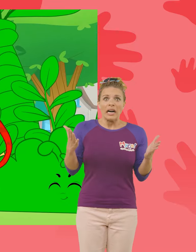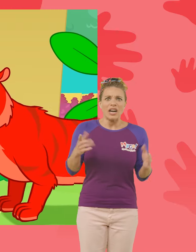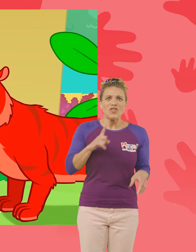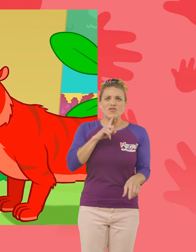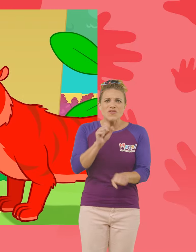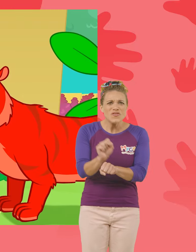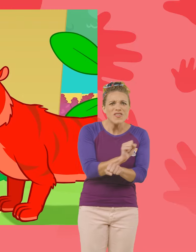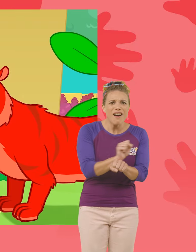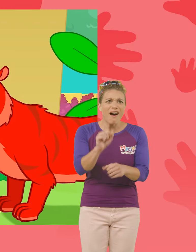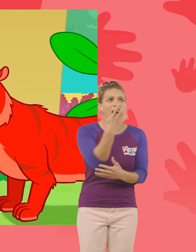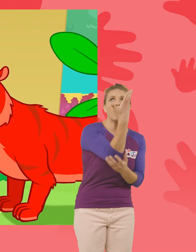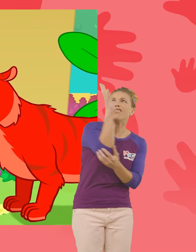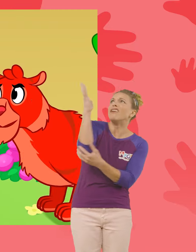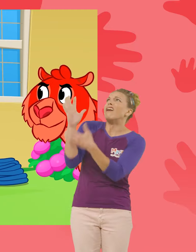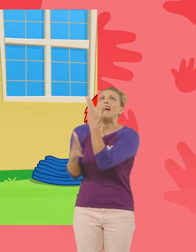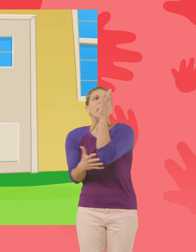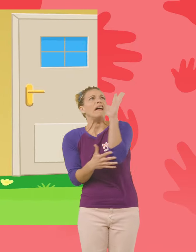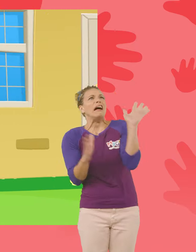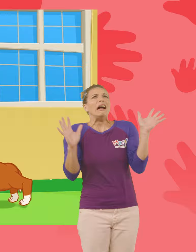It really is a jungle!